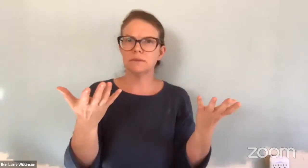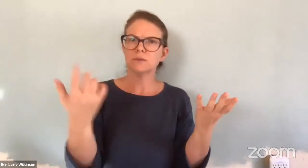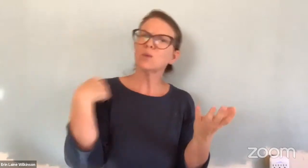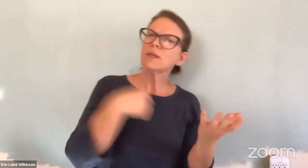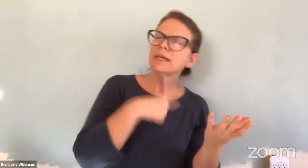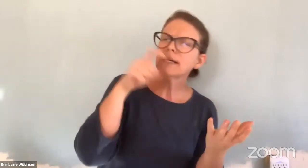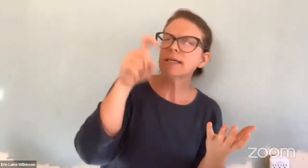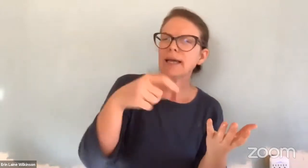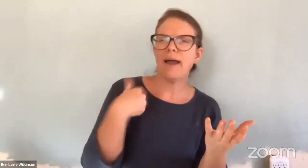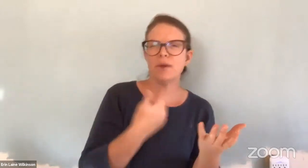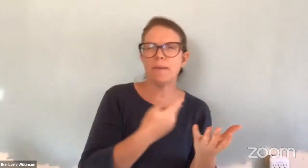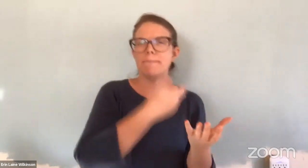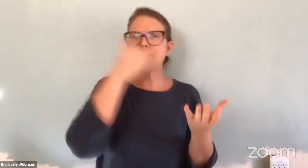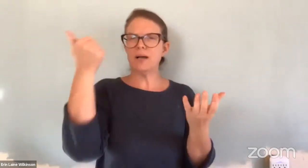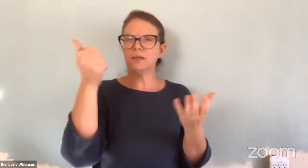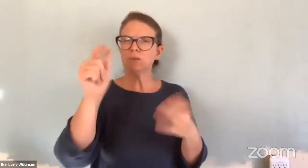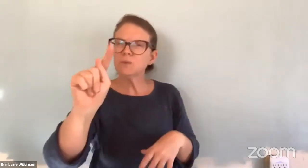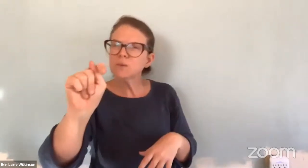describe these types?